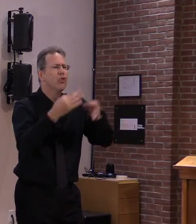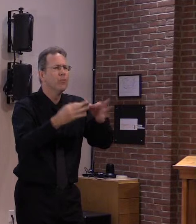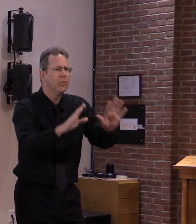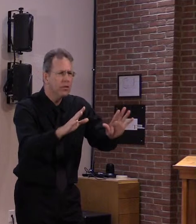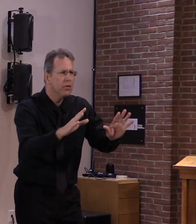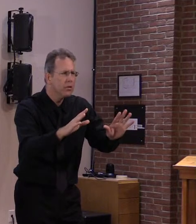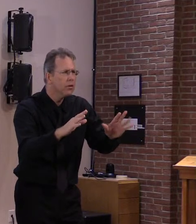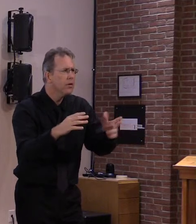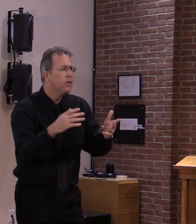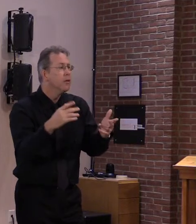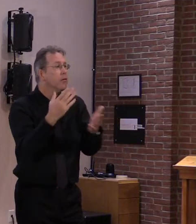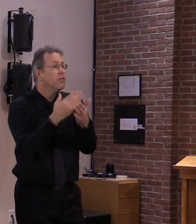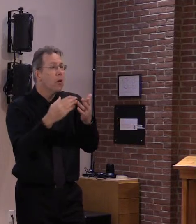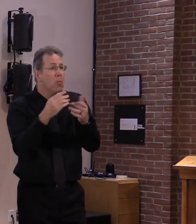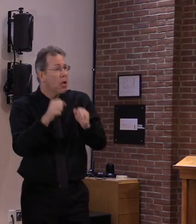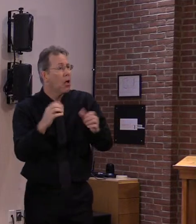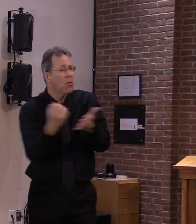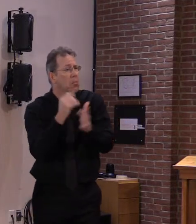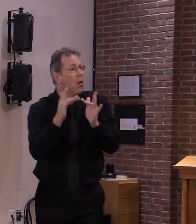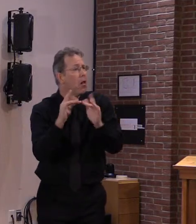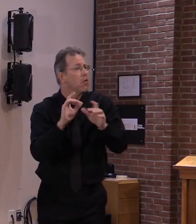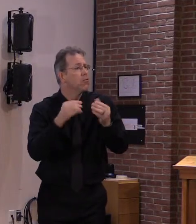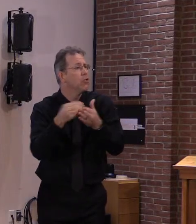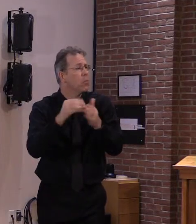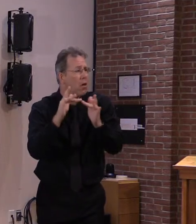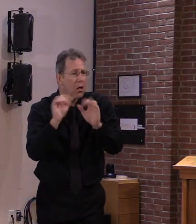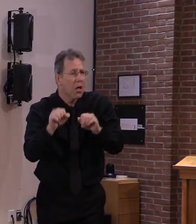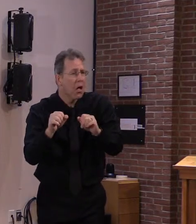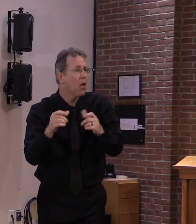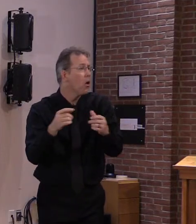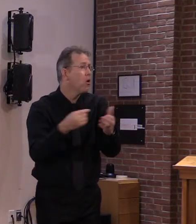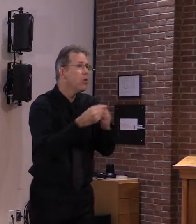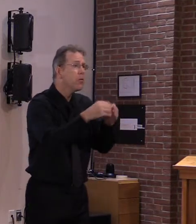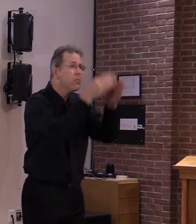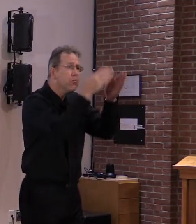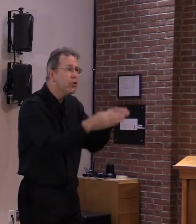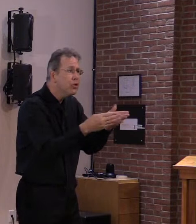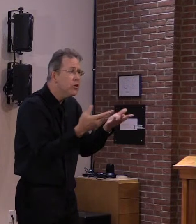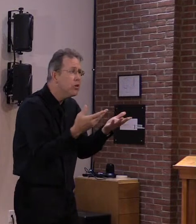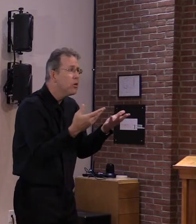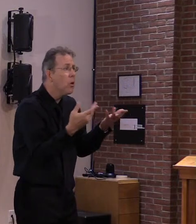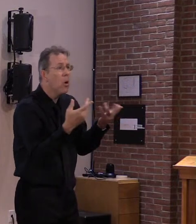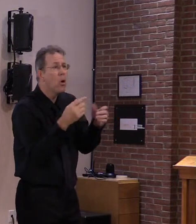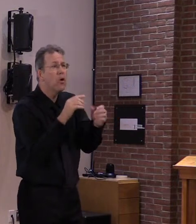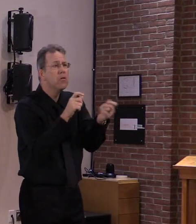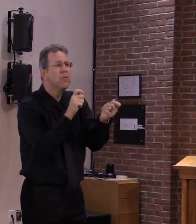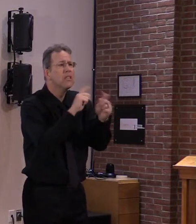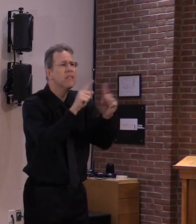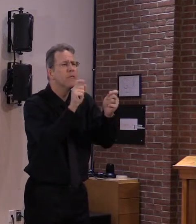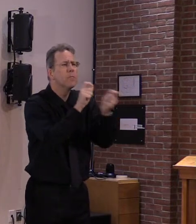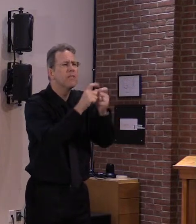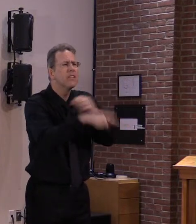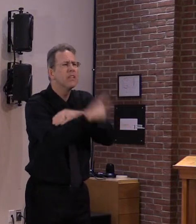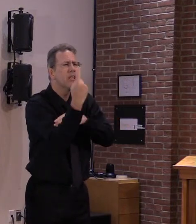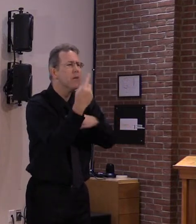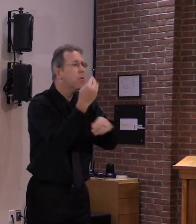and hospitalizations and even deaths, more staff illness and required